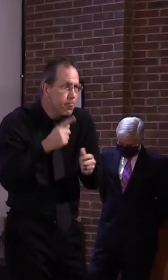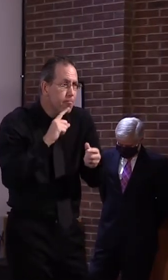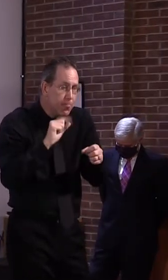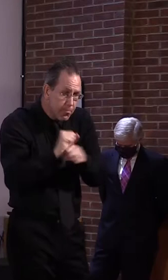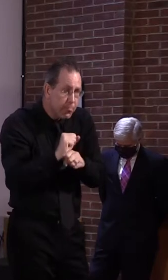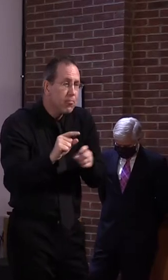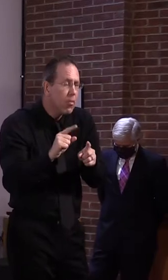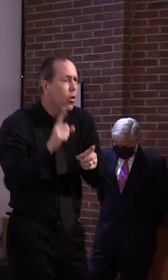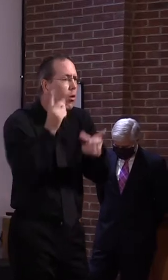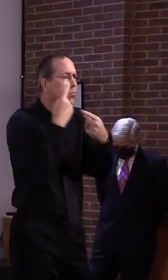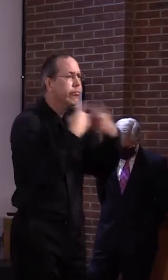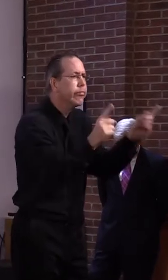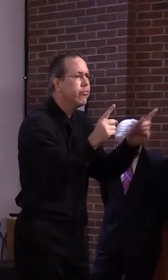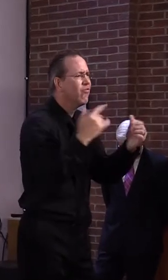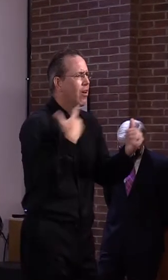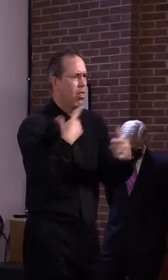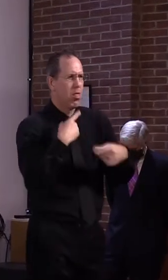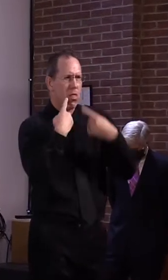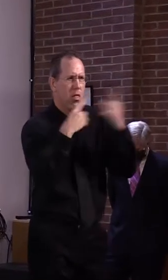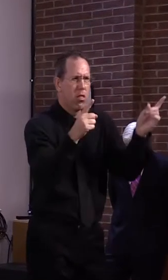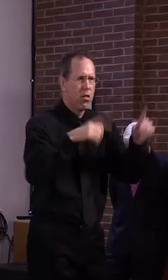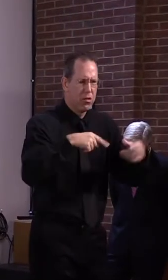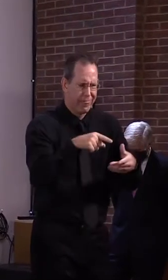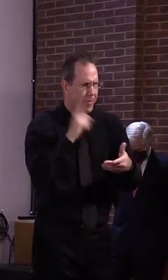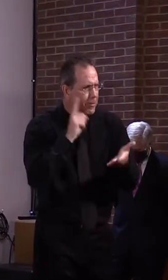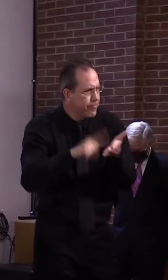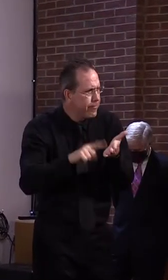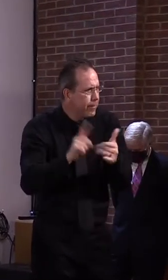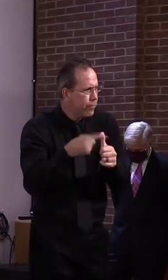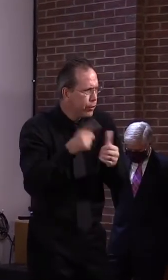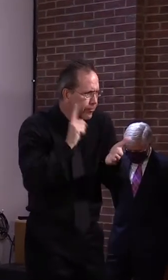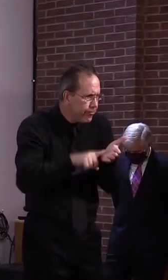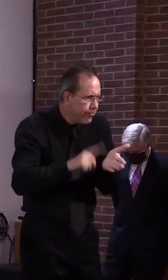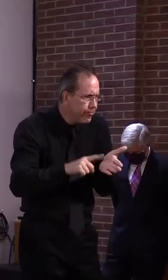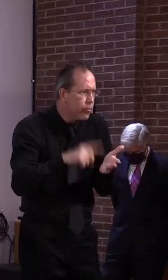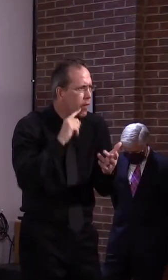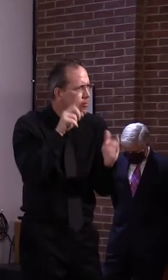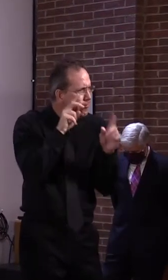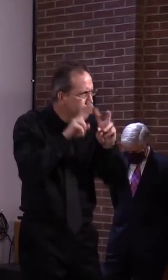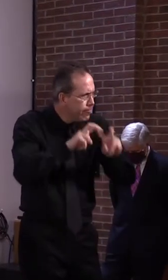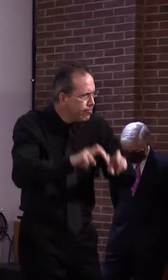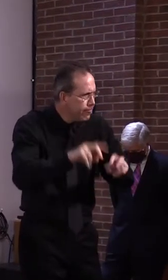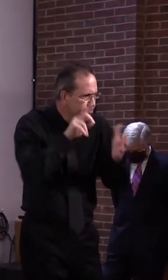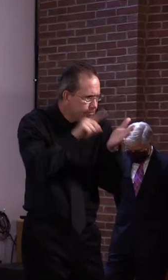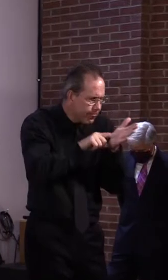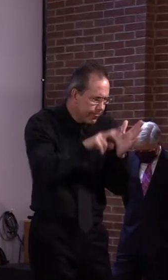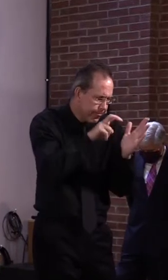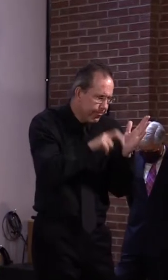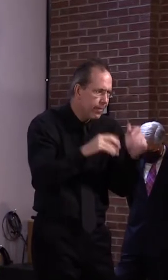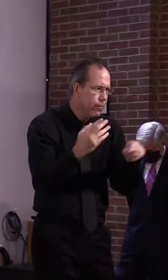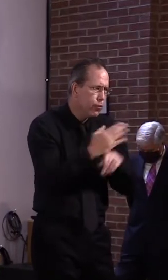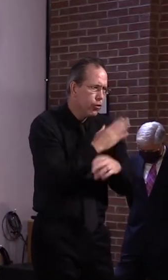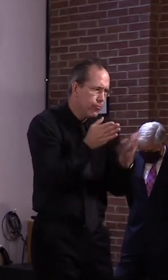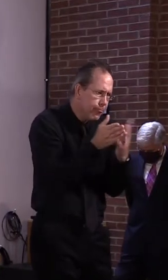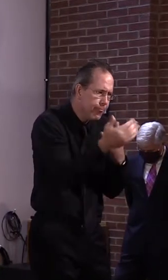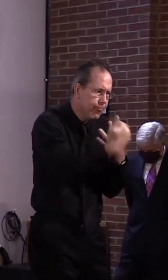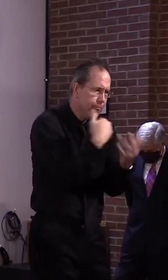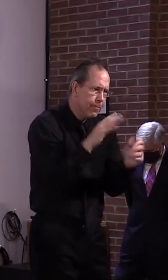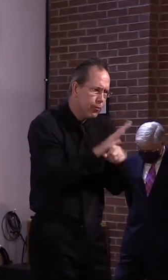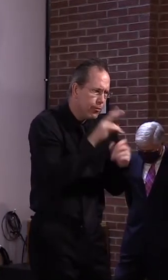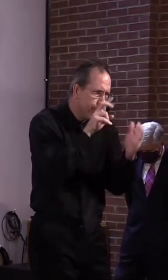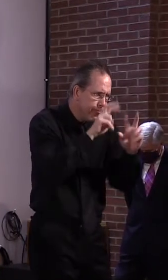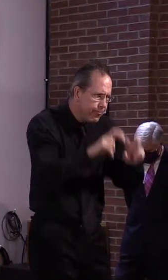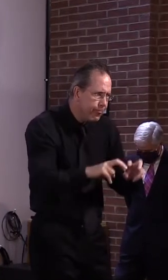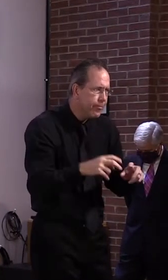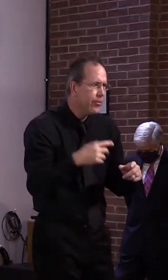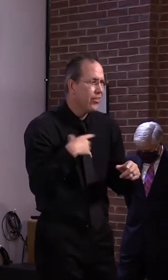it framed things, because I haven't read the whole thing myself, but it shouldn't change dramatically our thinking. I do